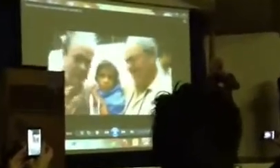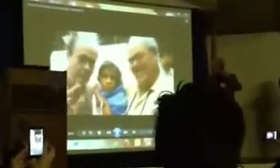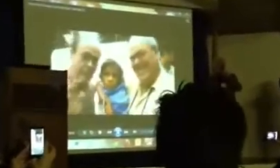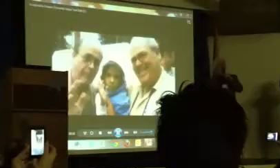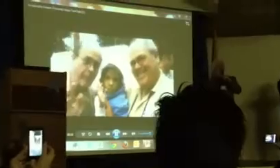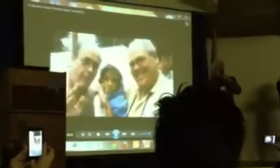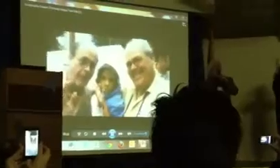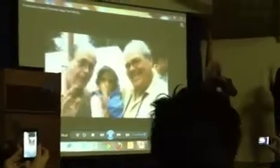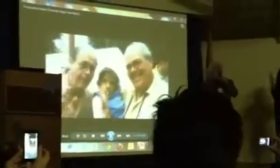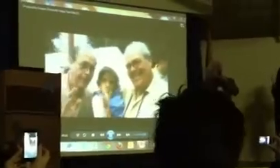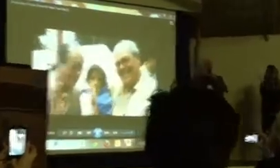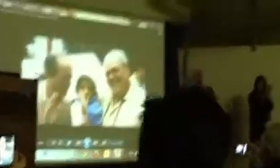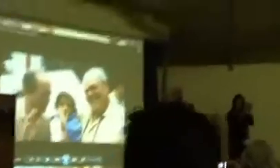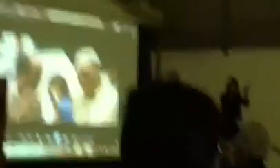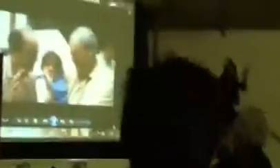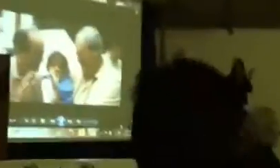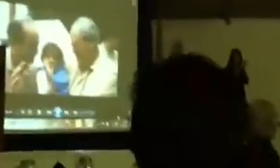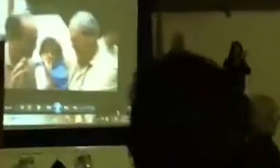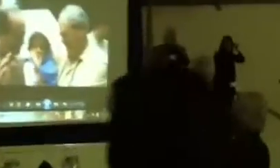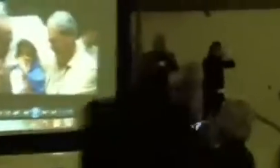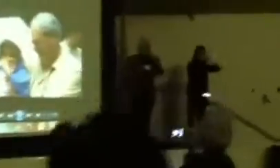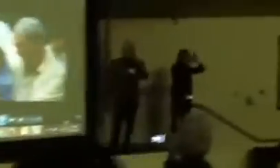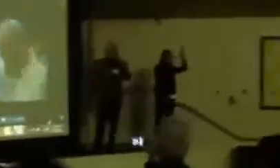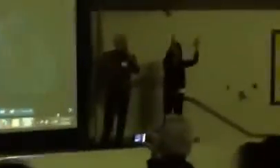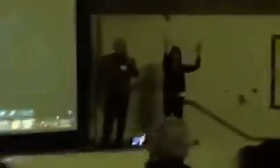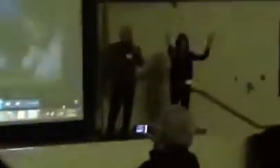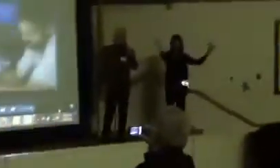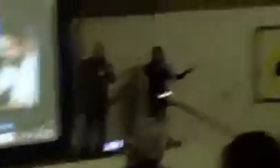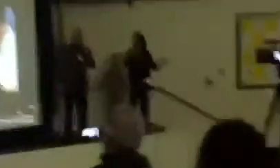dream, the impossible dream,